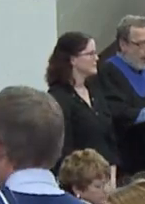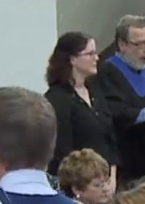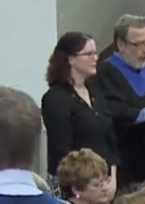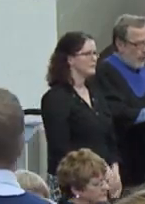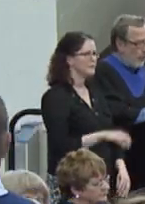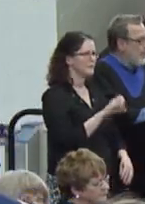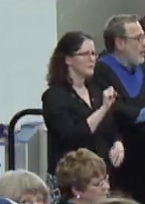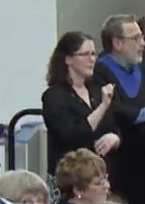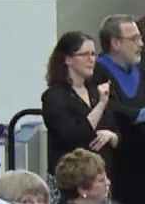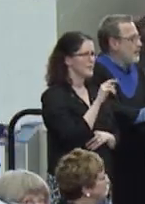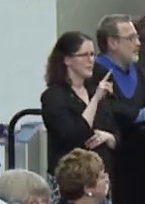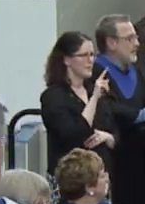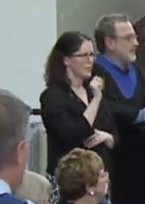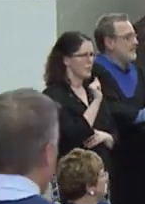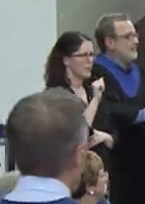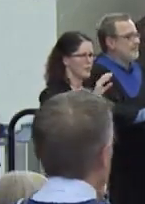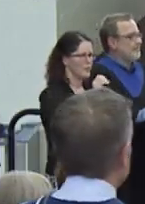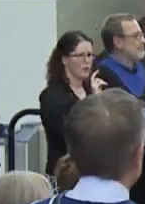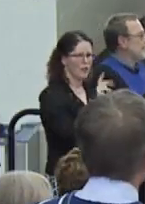Sarah Paul with honors.